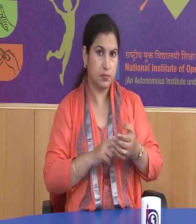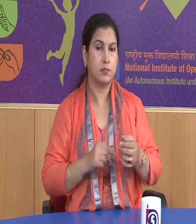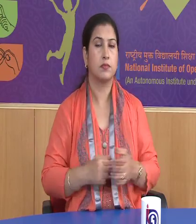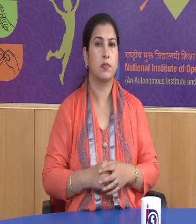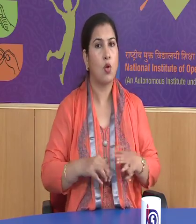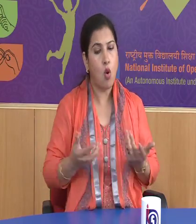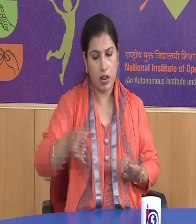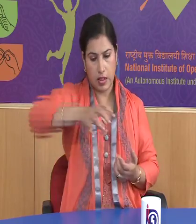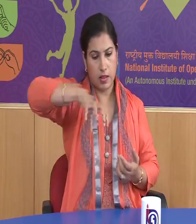regions,